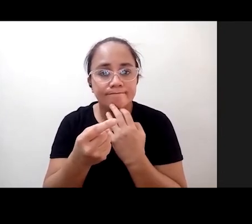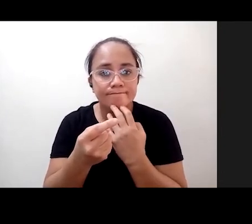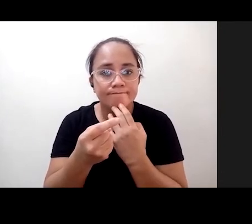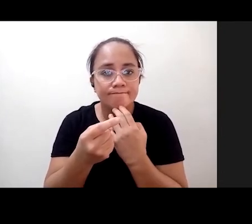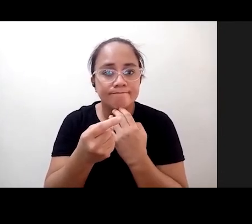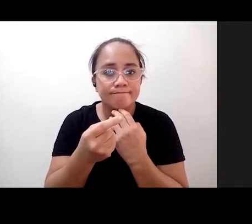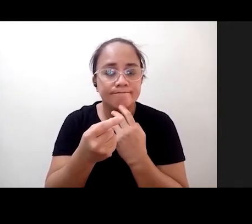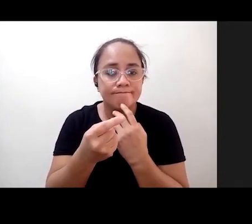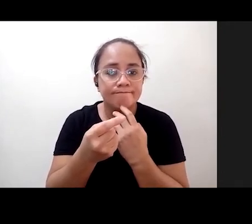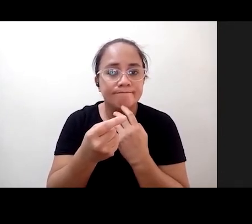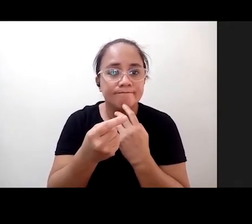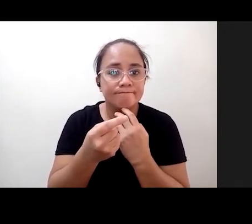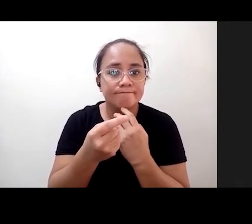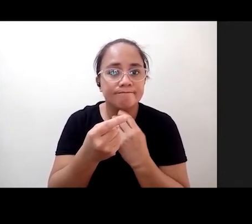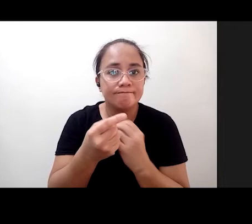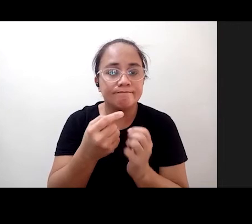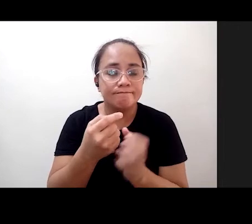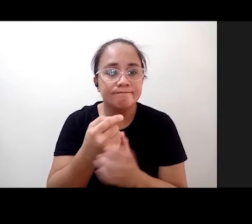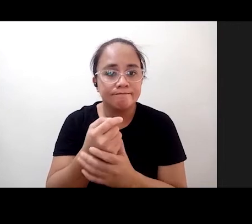Manual.